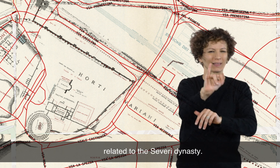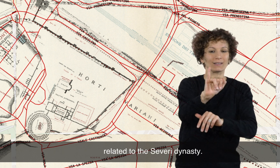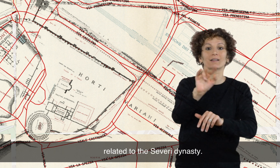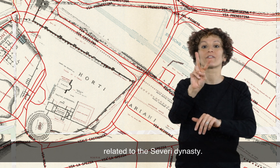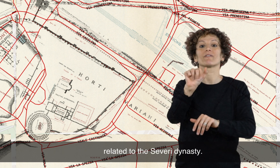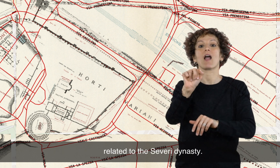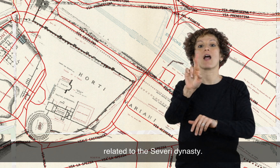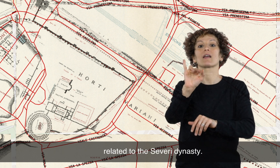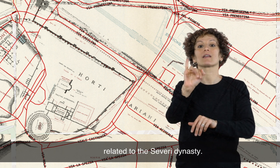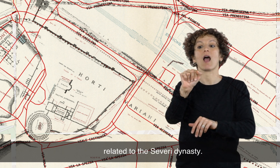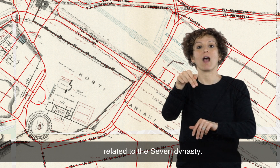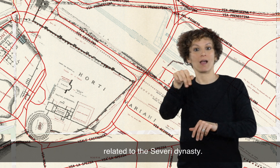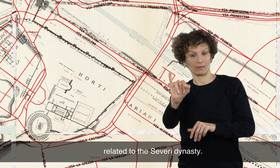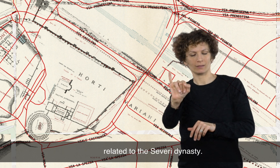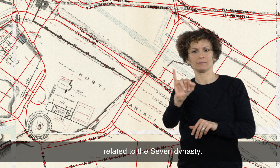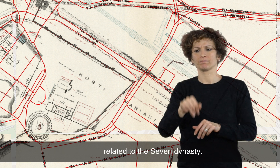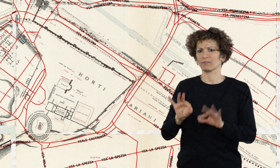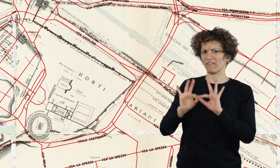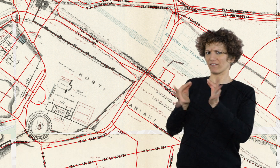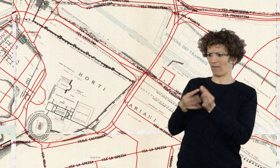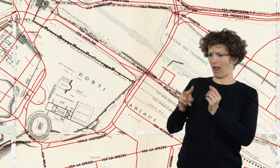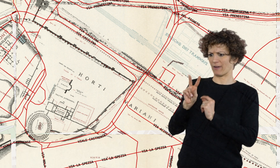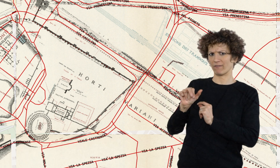to the Severi dynasty.